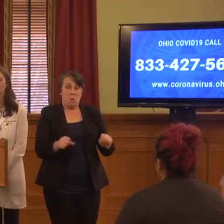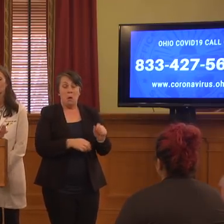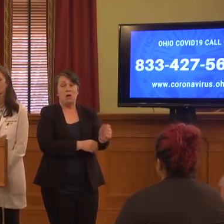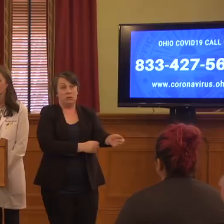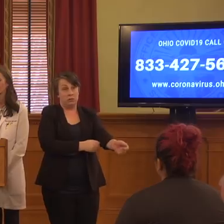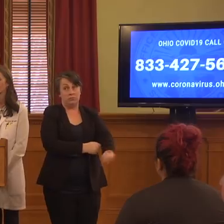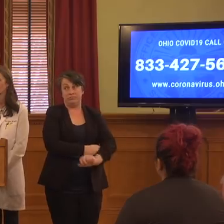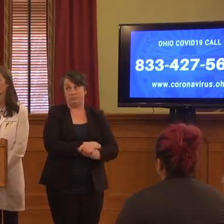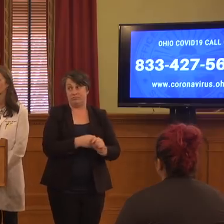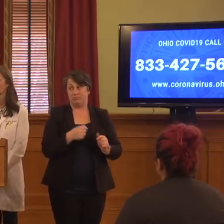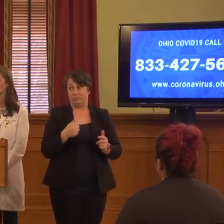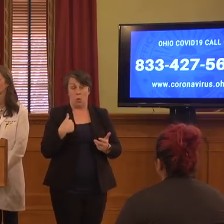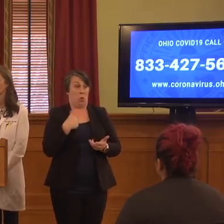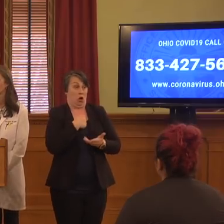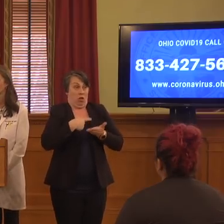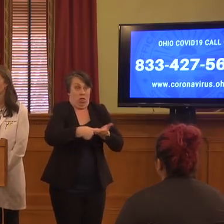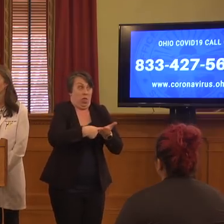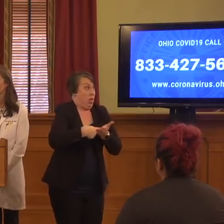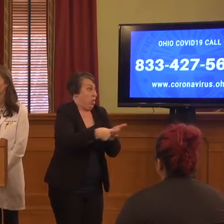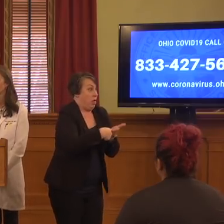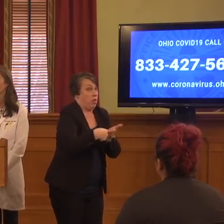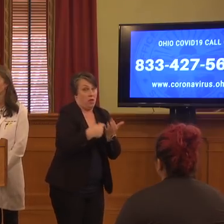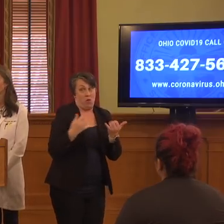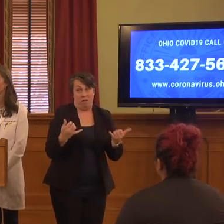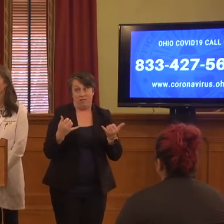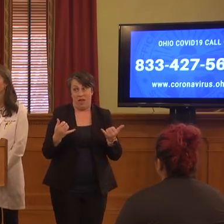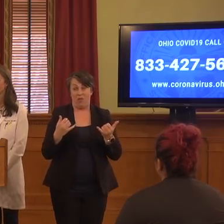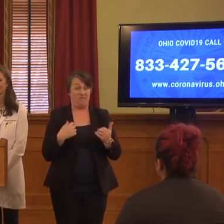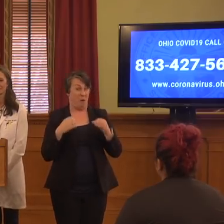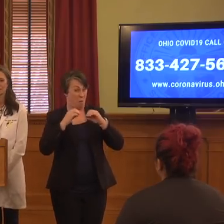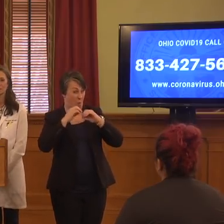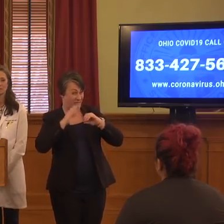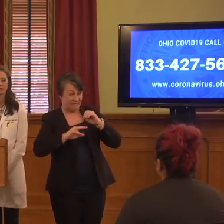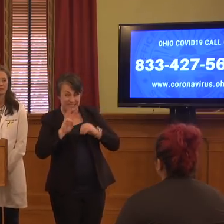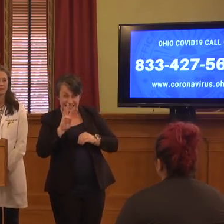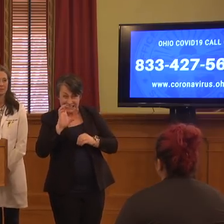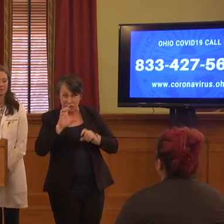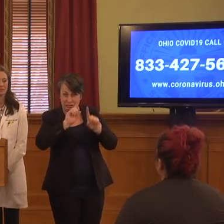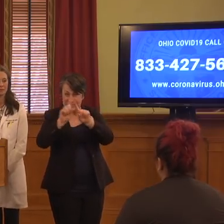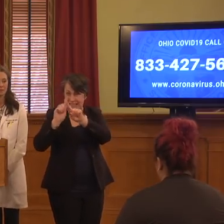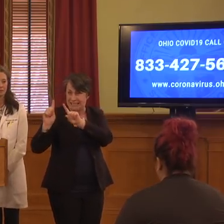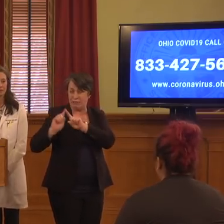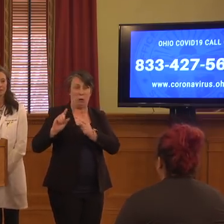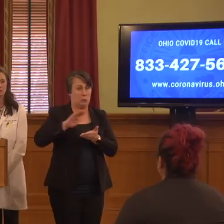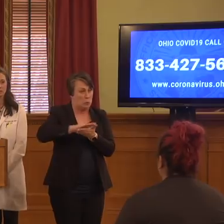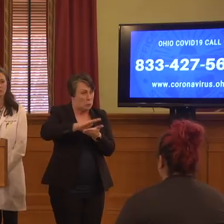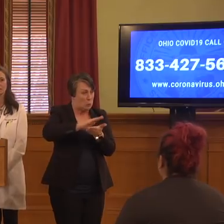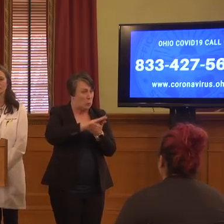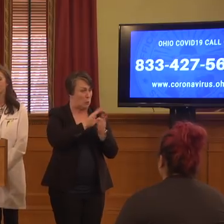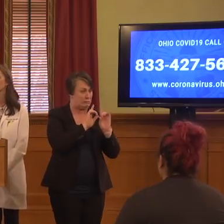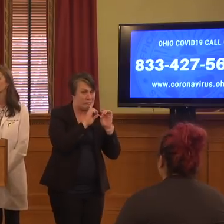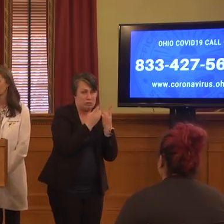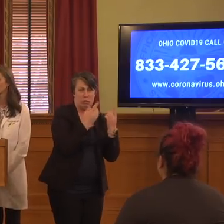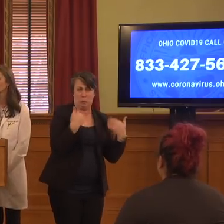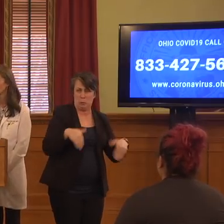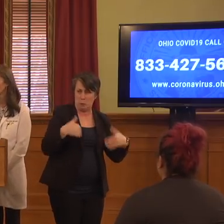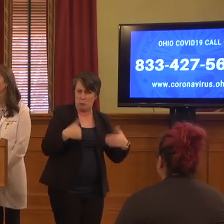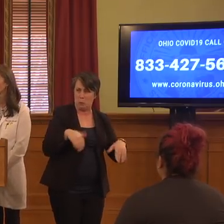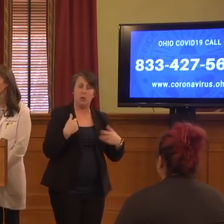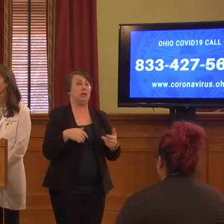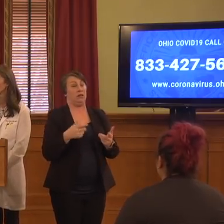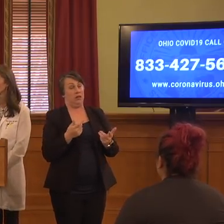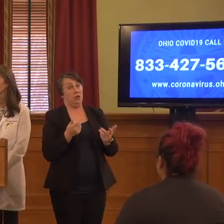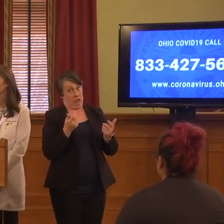We are a local government state, over 600 school districts. So we can set guidance, but ultimately the delivery of